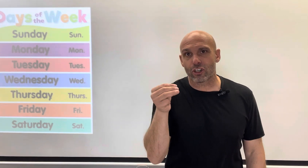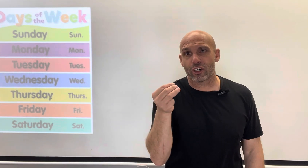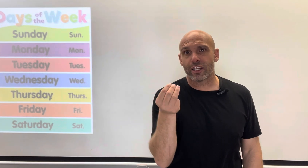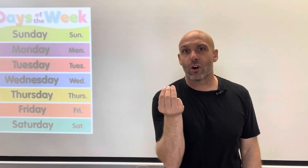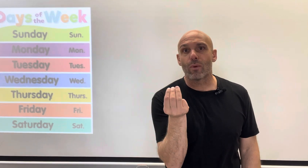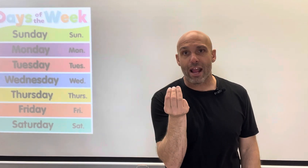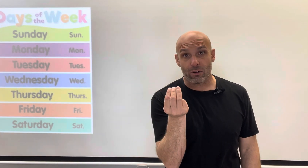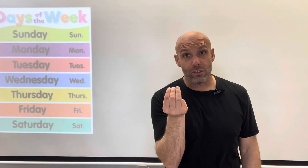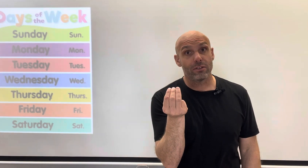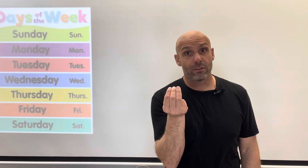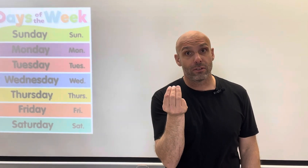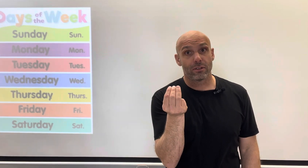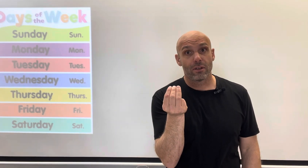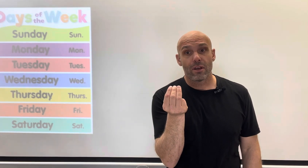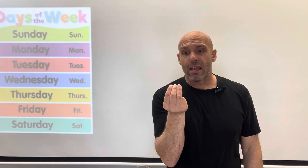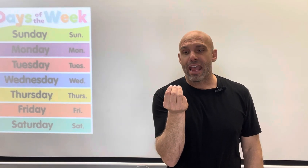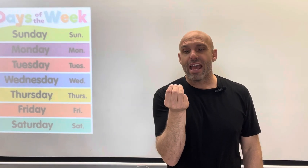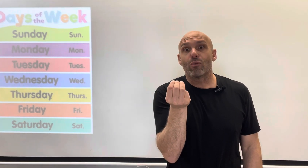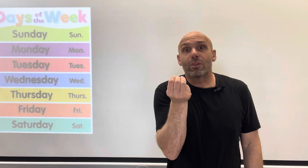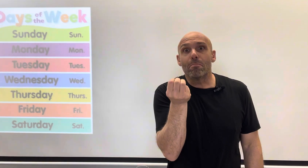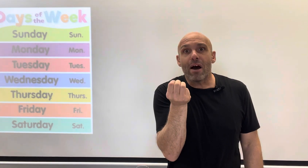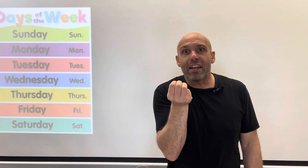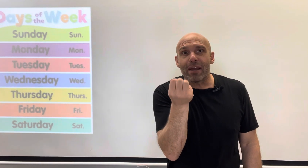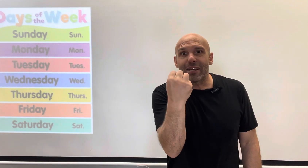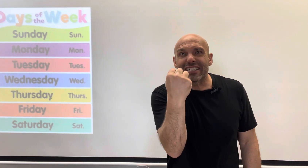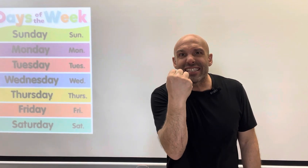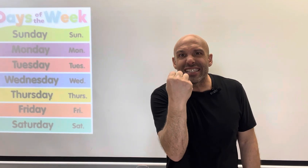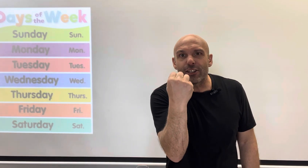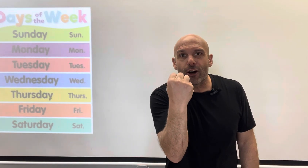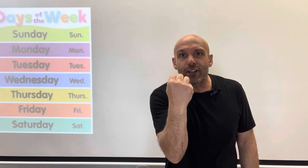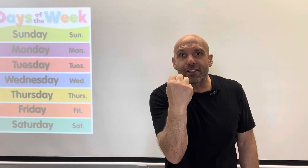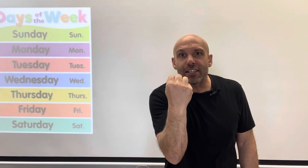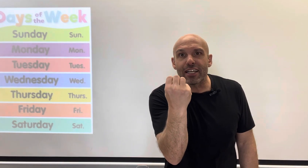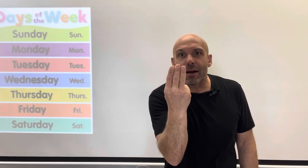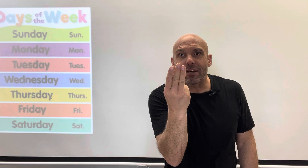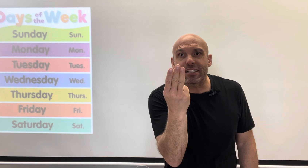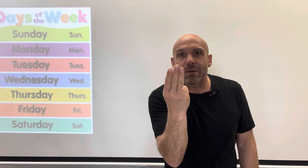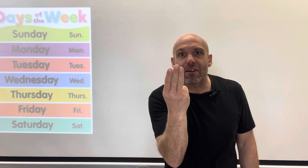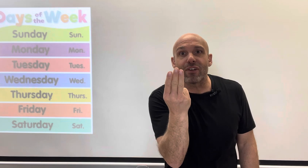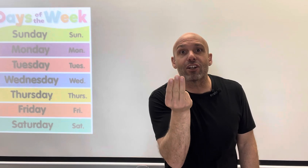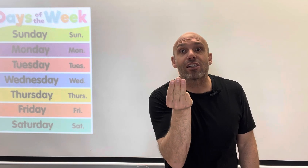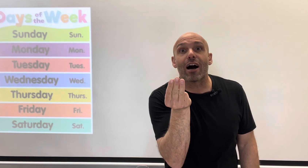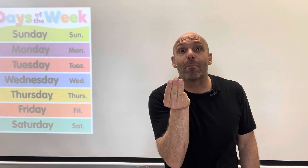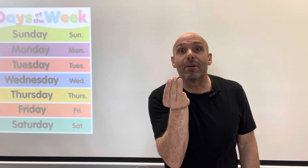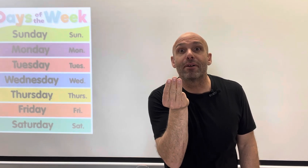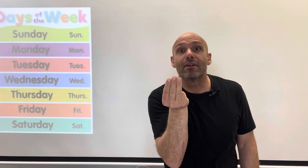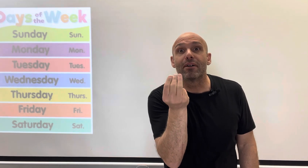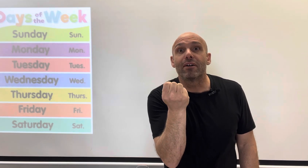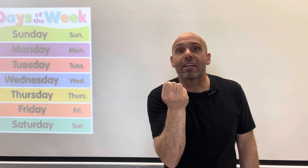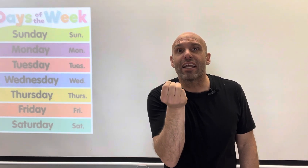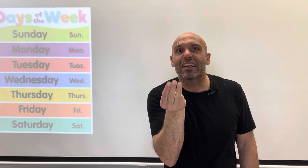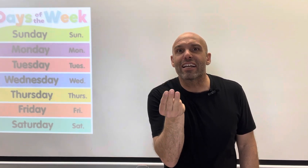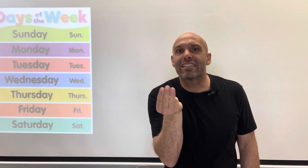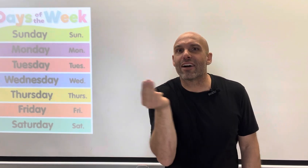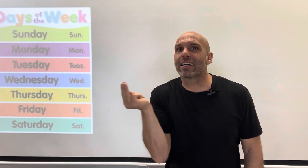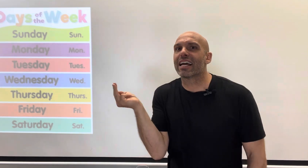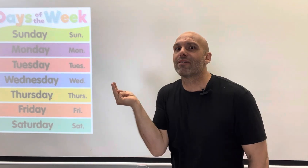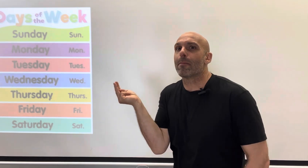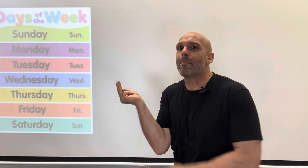it around. And with Monday, because this is hard to see, I'm going to stick my fingers up. Okay, and you see how I kind of have a